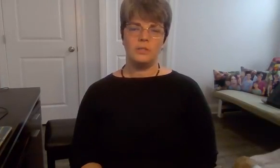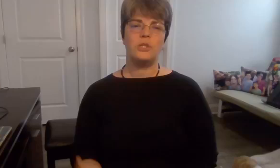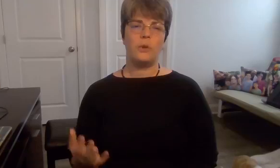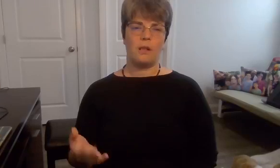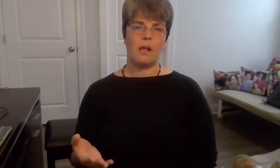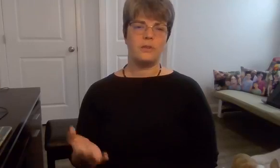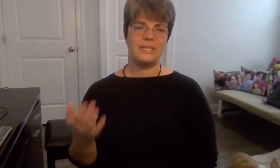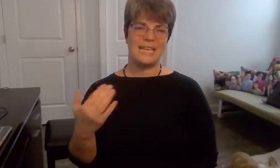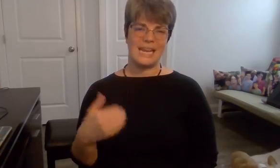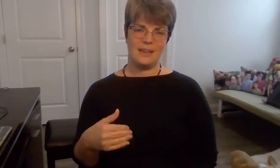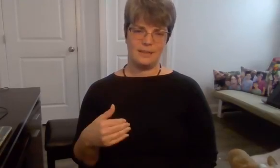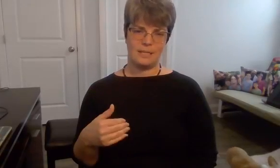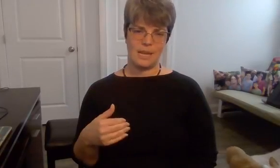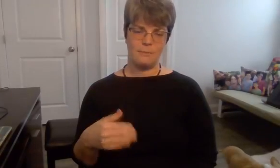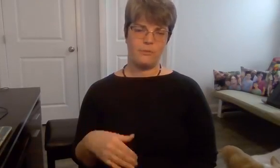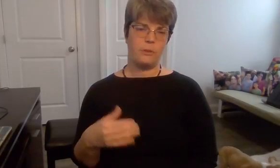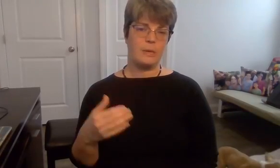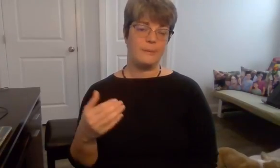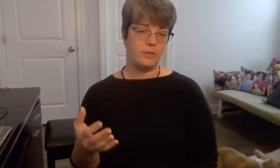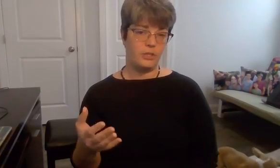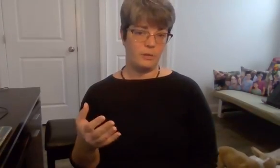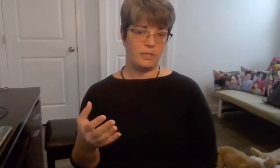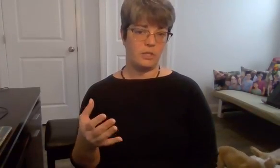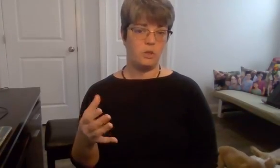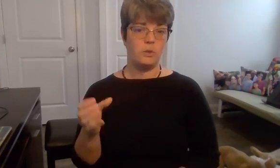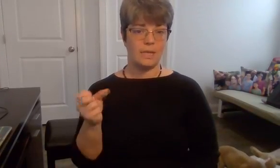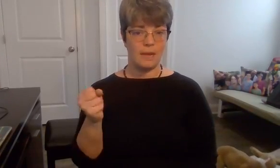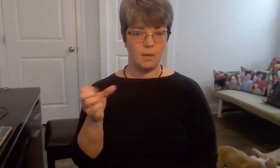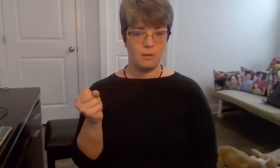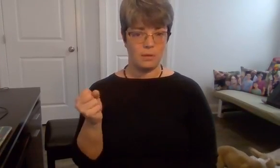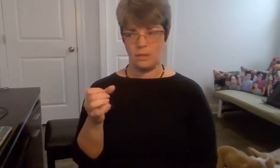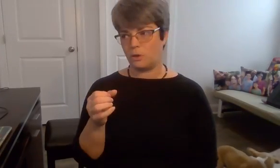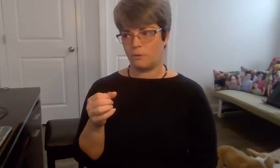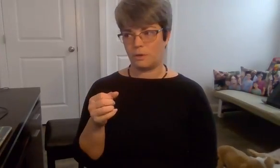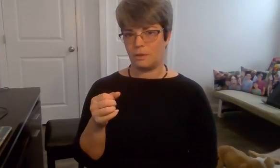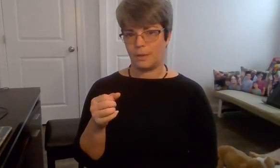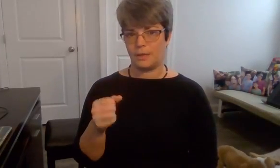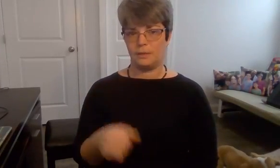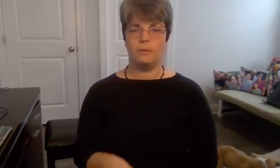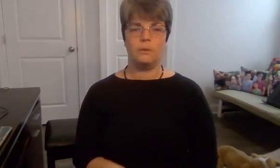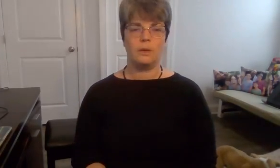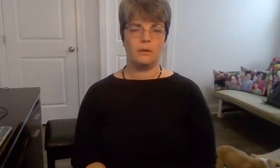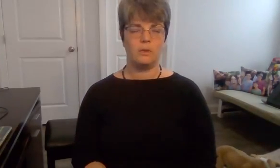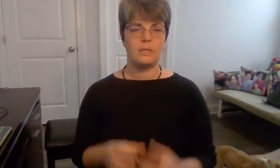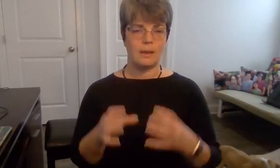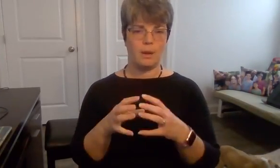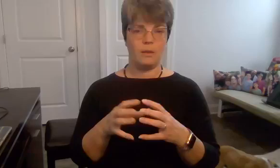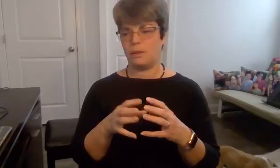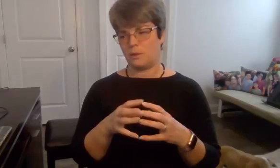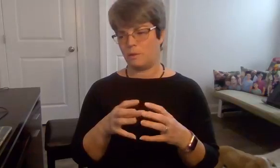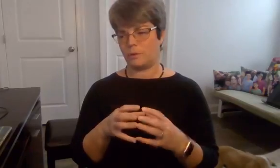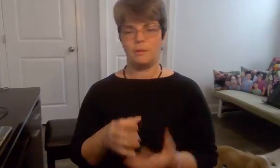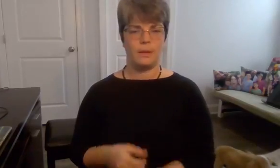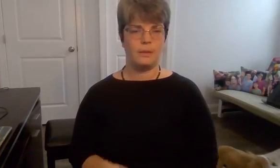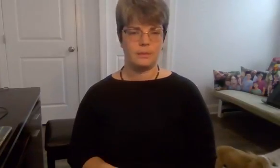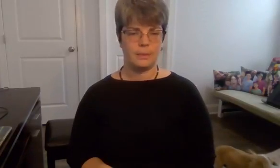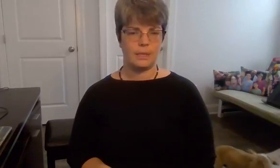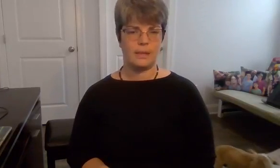So they'll understand the sign before they'll be able to do it. So you sign milk and they look over at the bottle, or you sign ball and they look over at the ball, or something like that. So